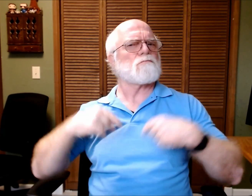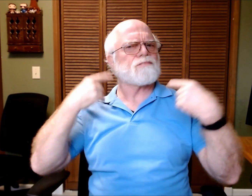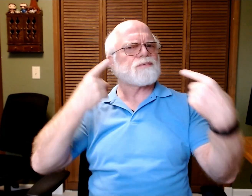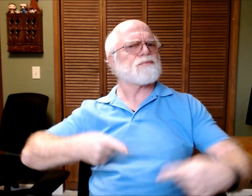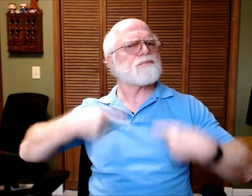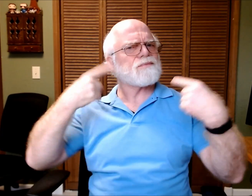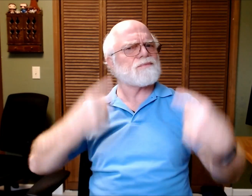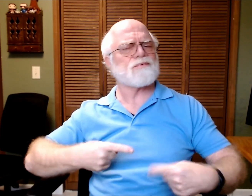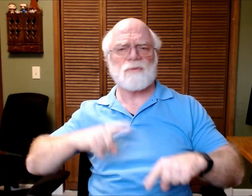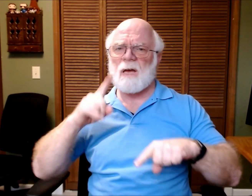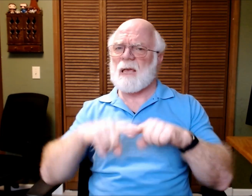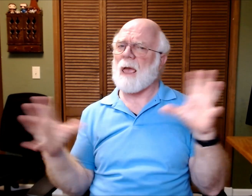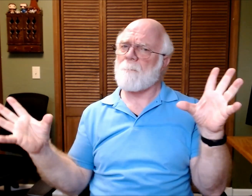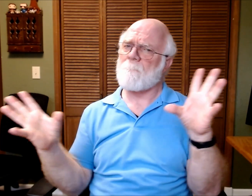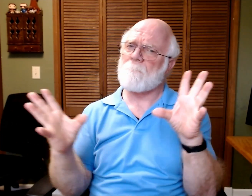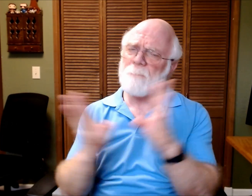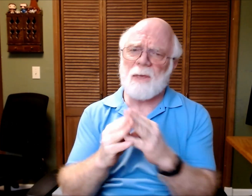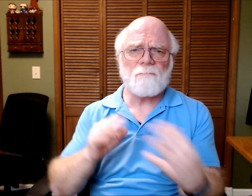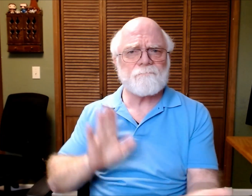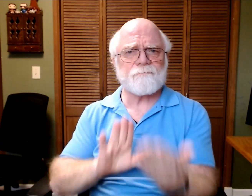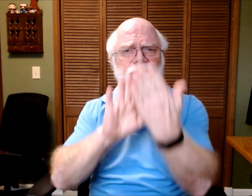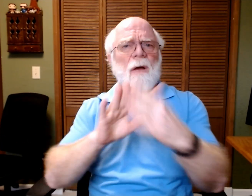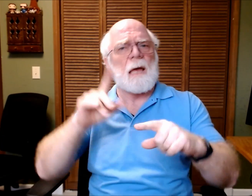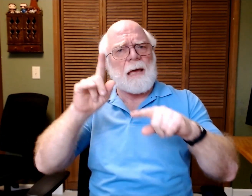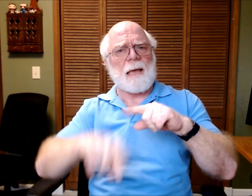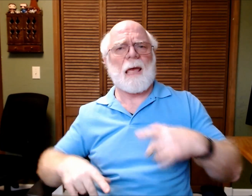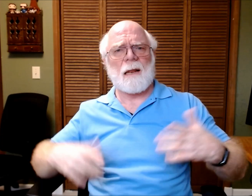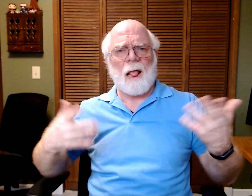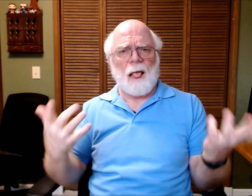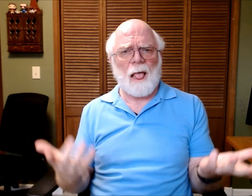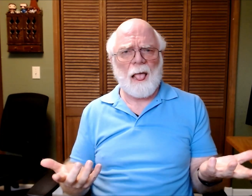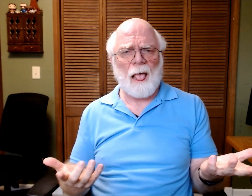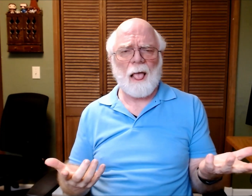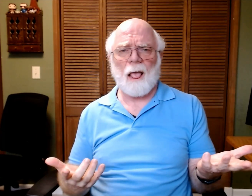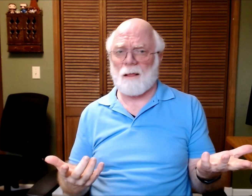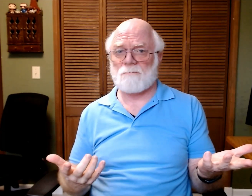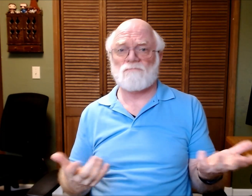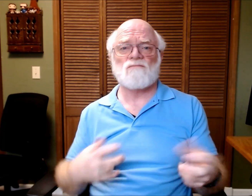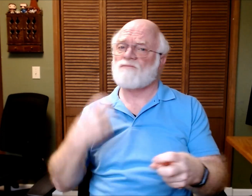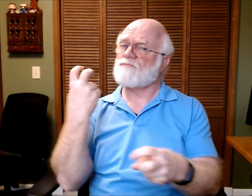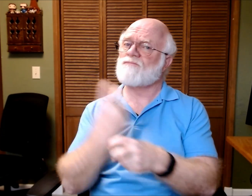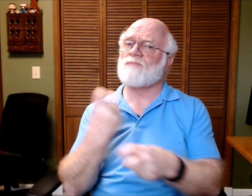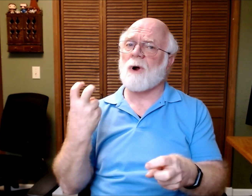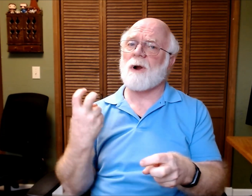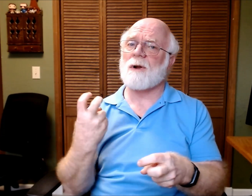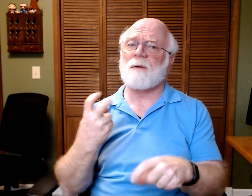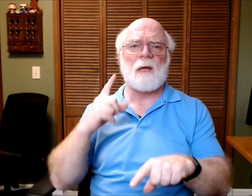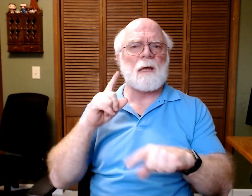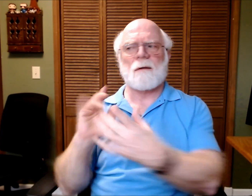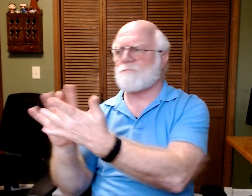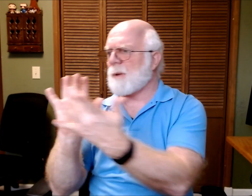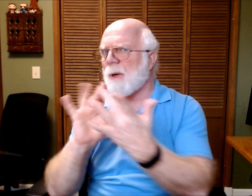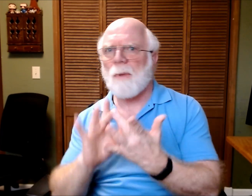Church has really struggled with that. We can't meet together. We can't. It's just really hard to reach out to